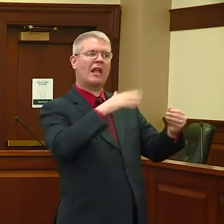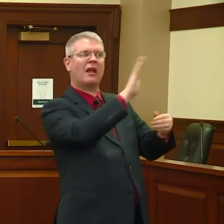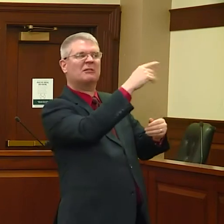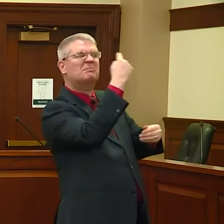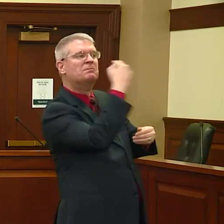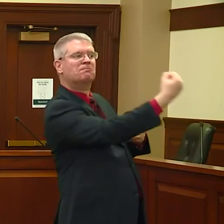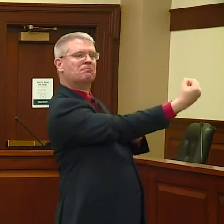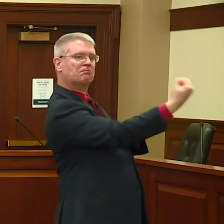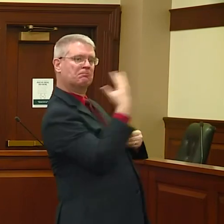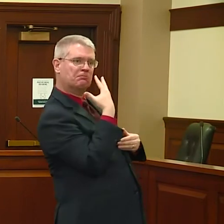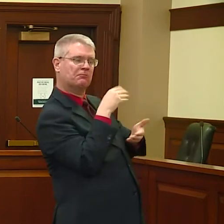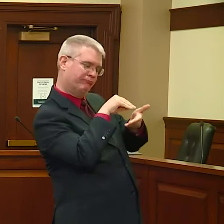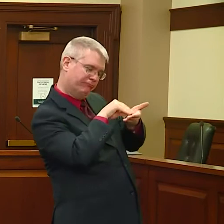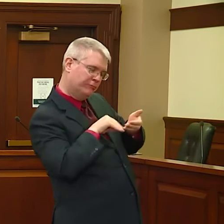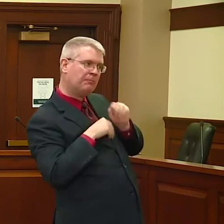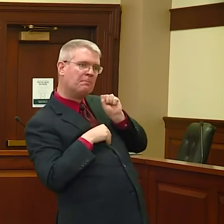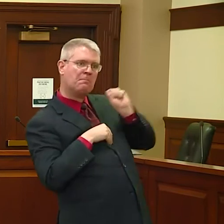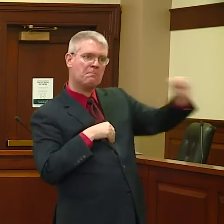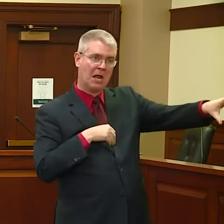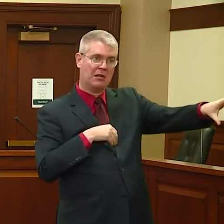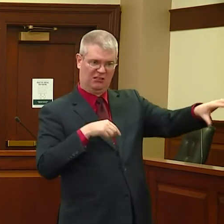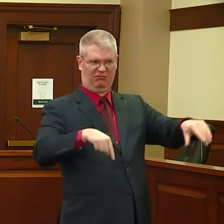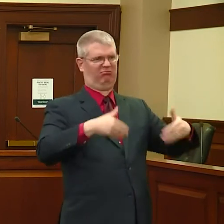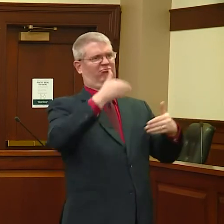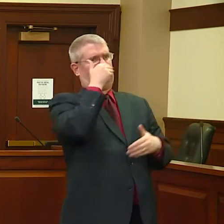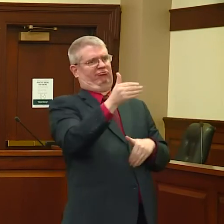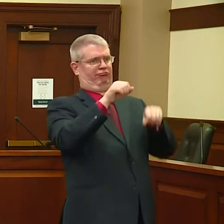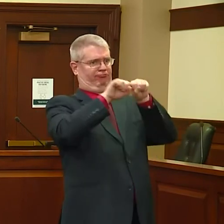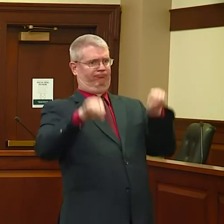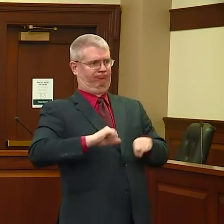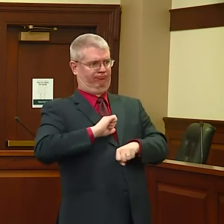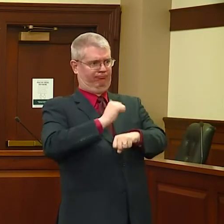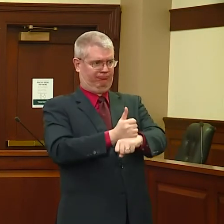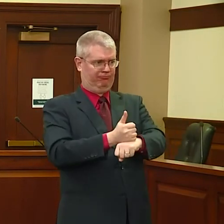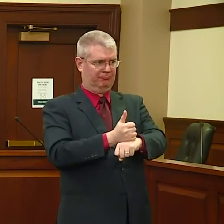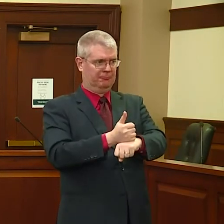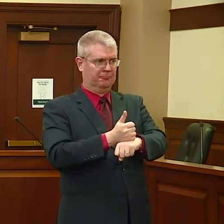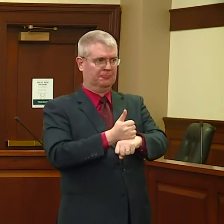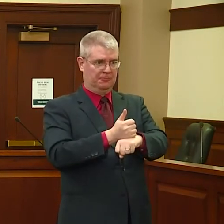anybody has a health concern, they need to go out and get an absentee ballot.